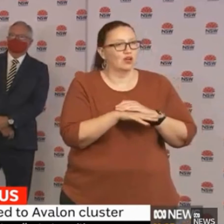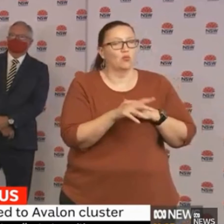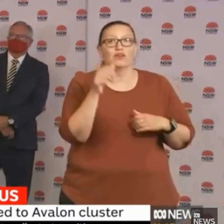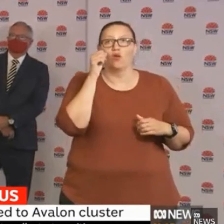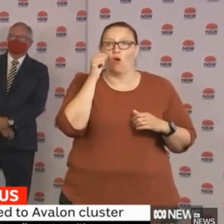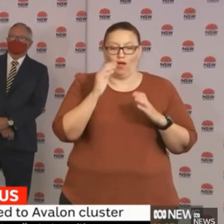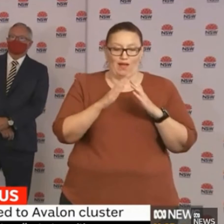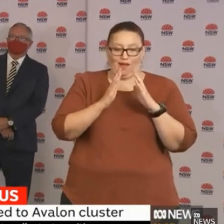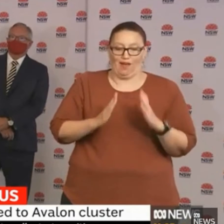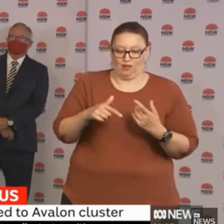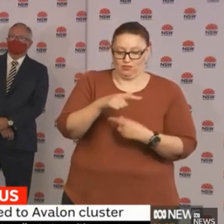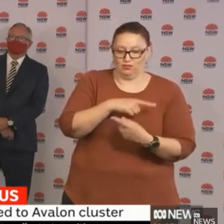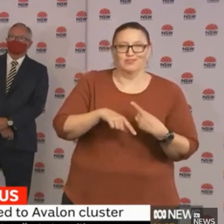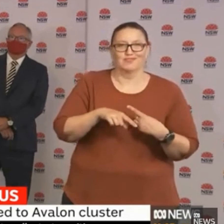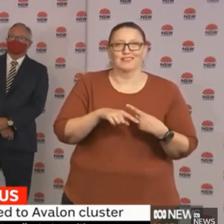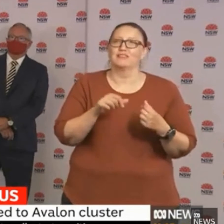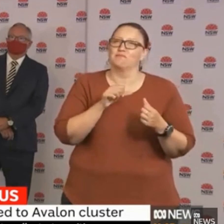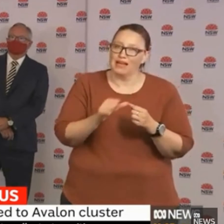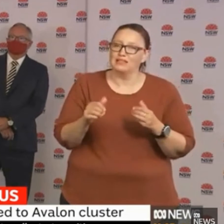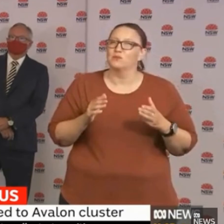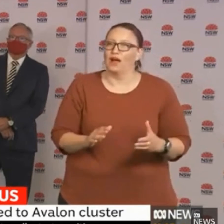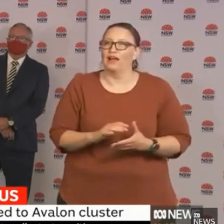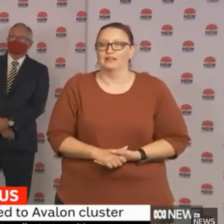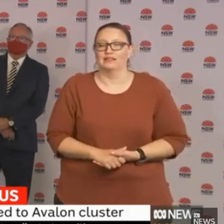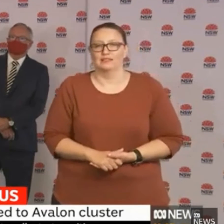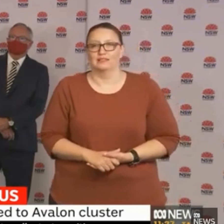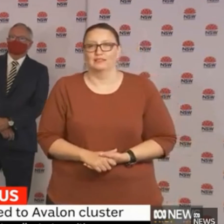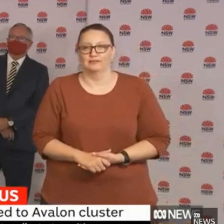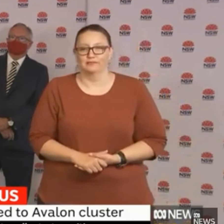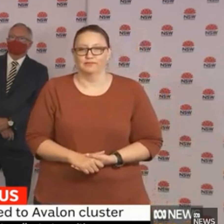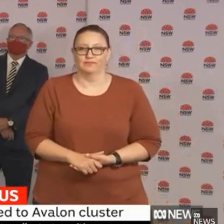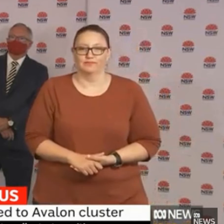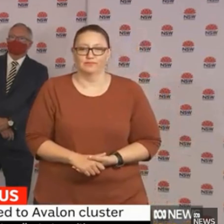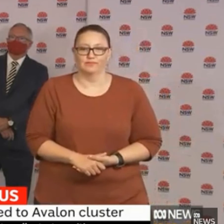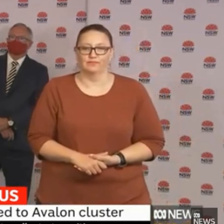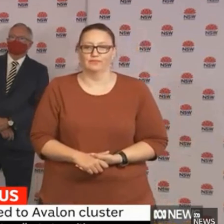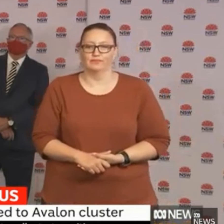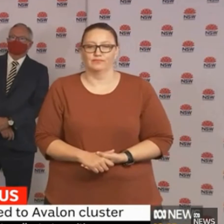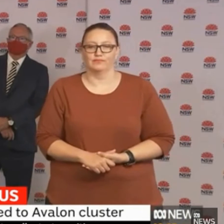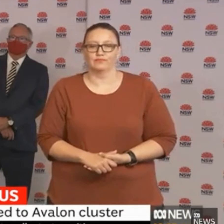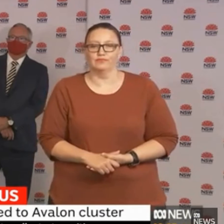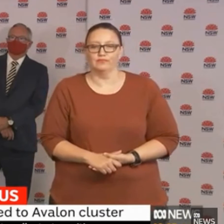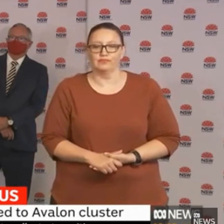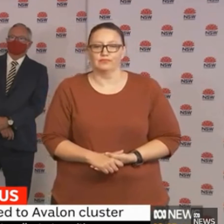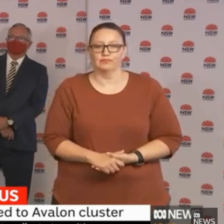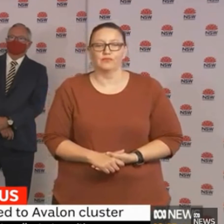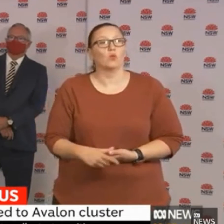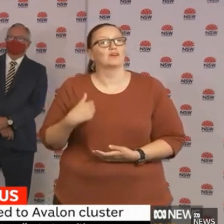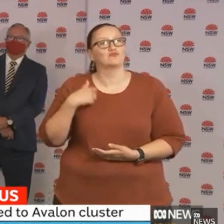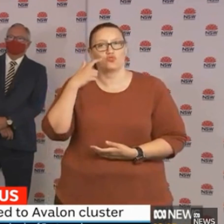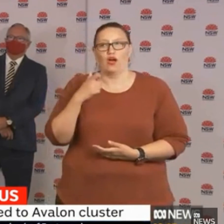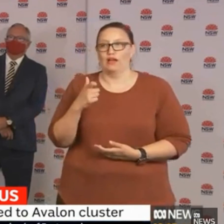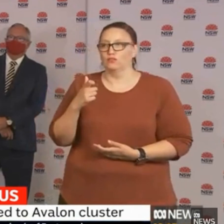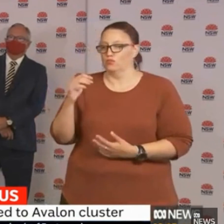and we know that household like contact is the greatest. So we are trying to balance everything, but the message